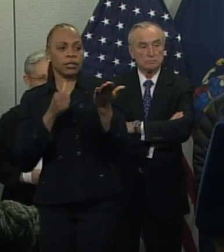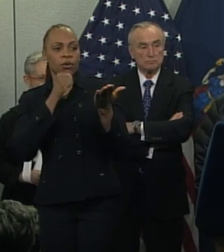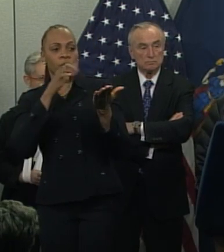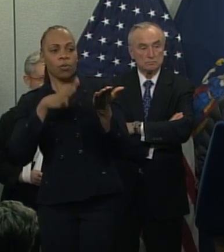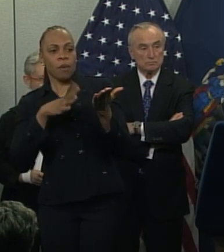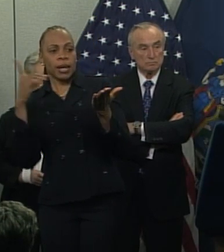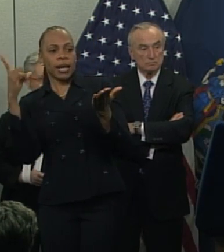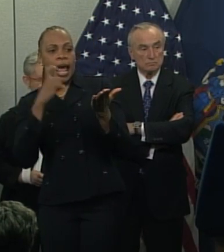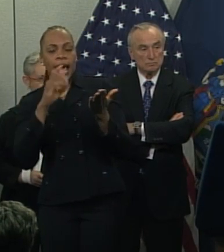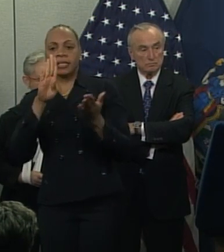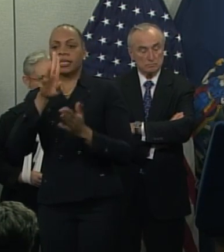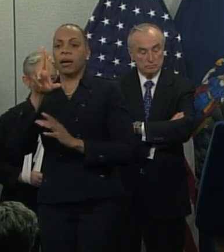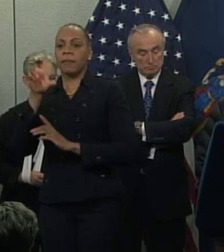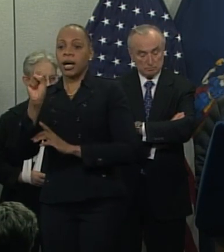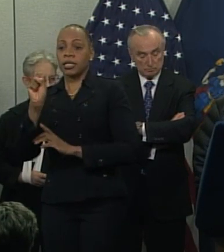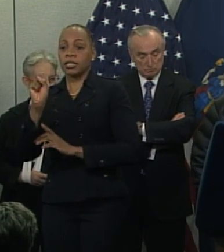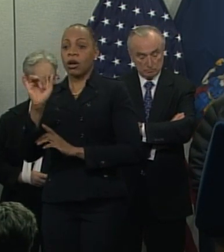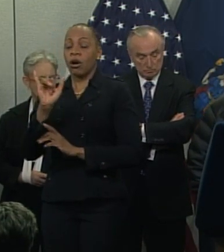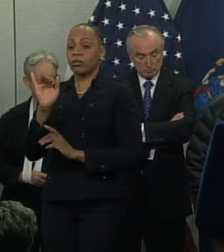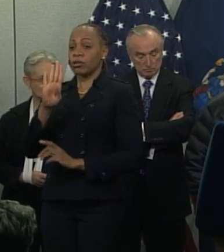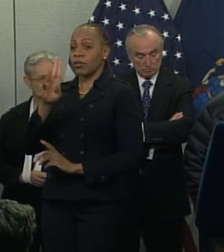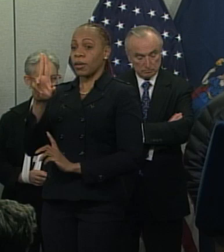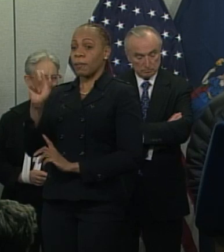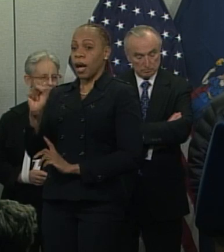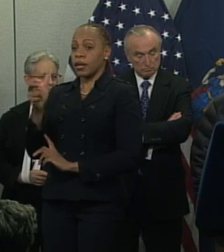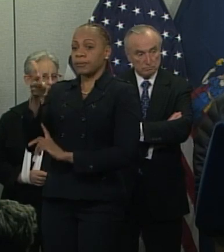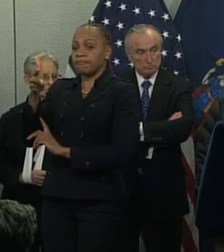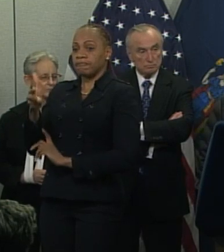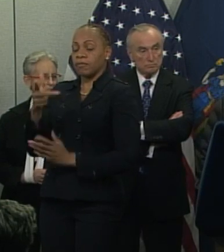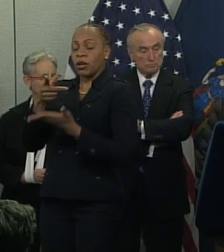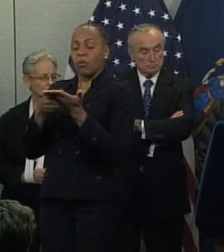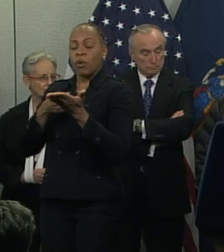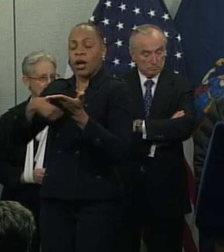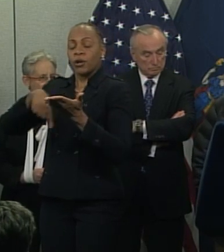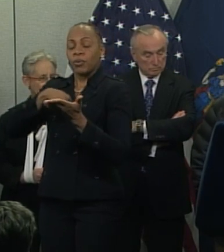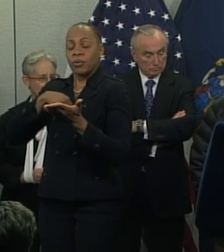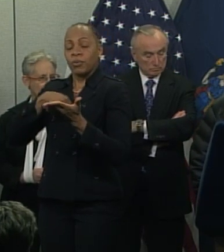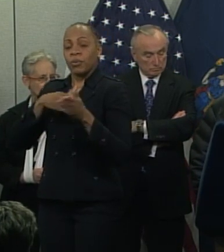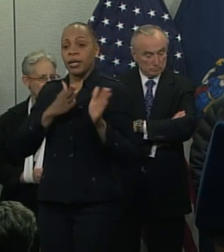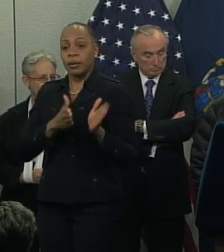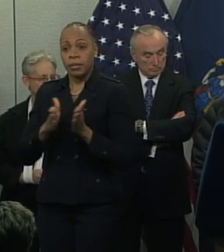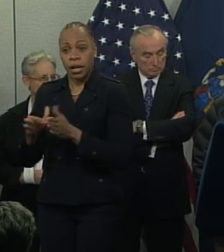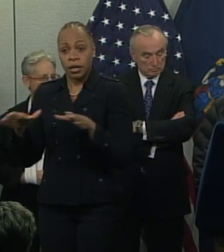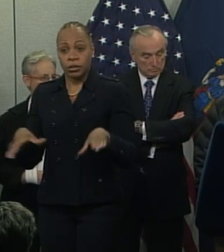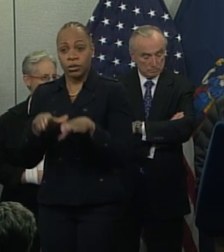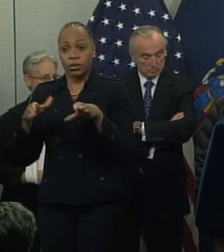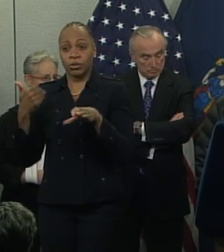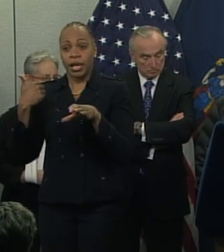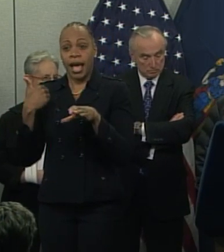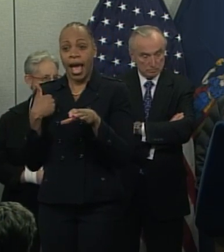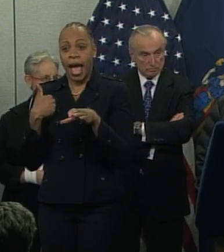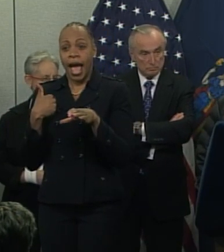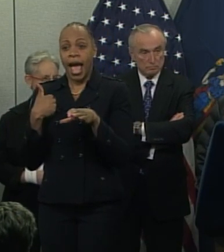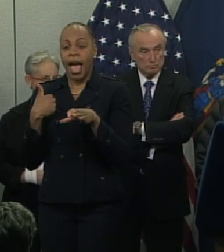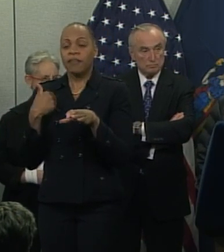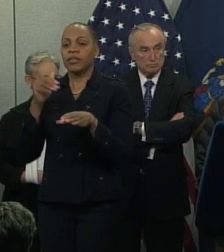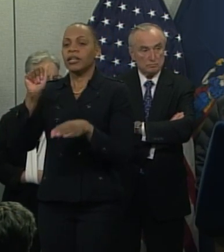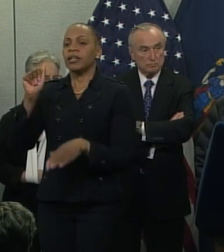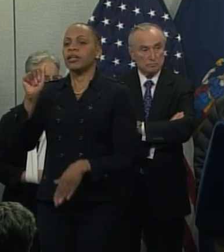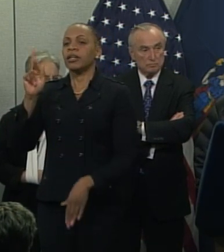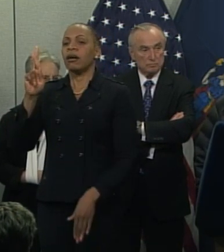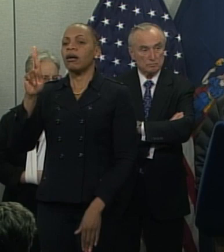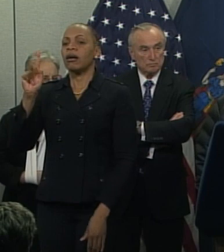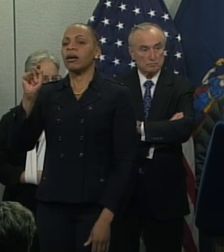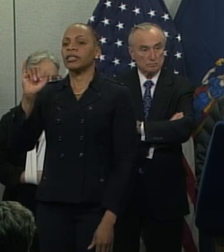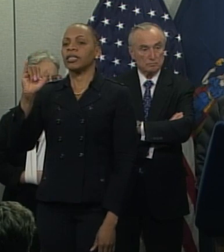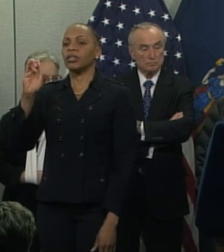the bus side of the house, what we plan to do tonight is to have to take the articulated buses off